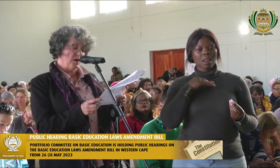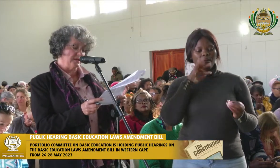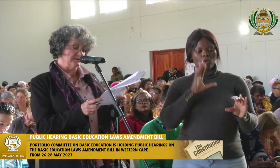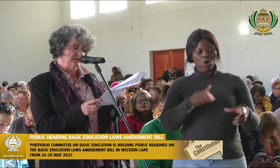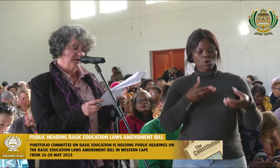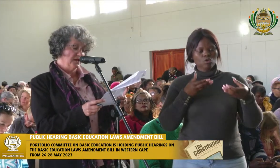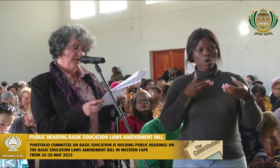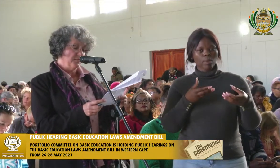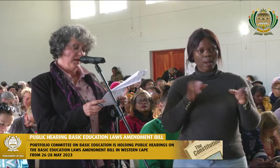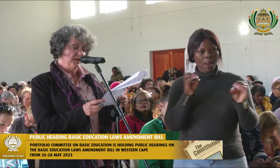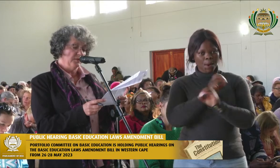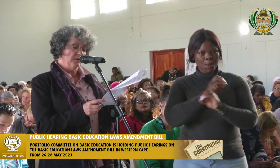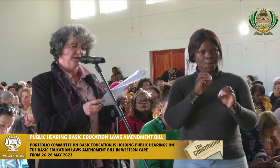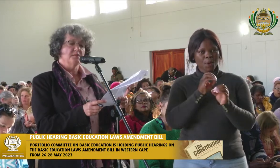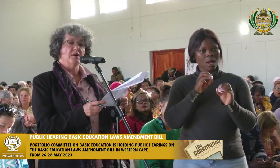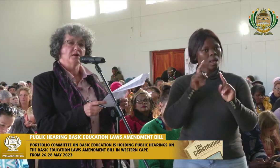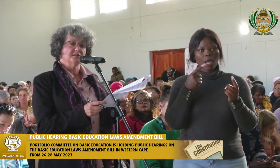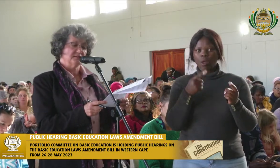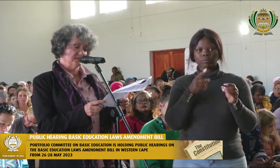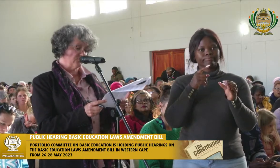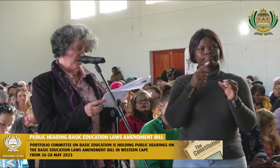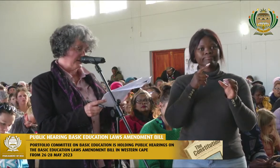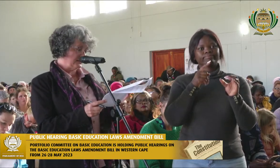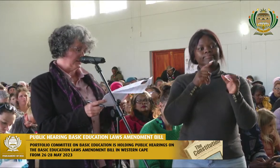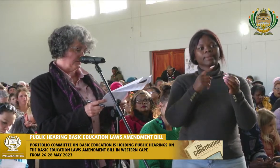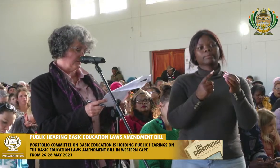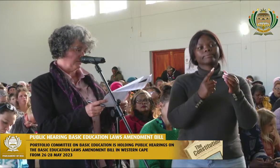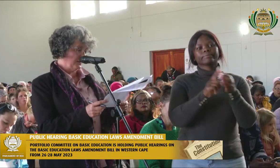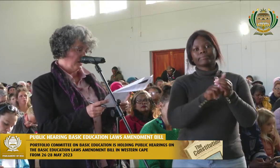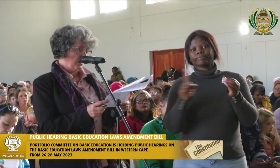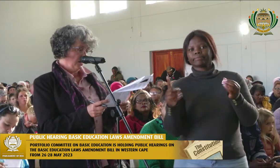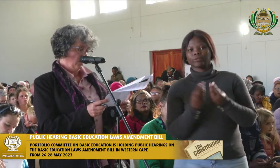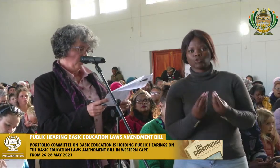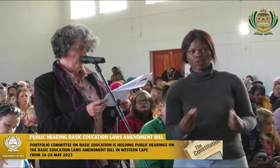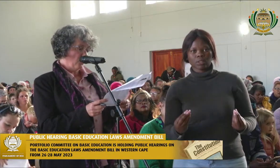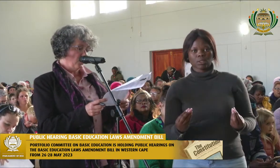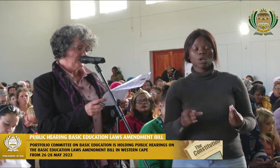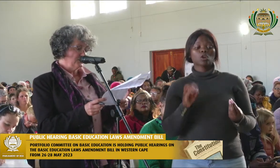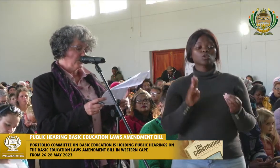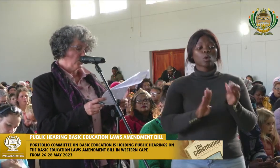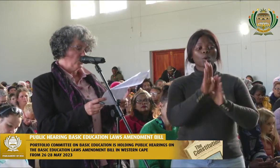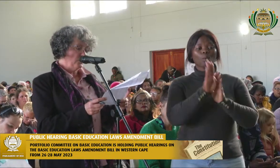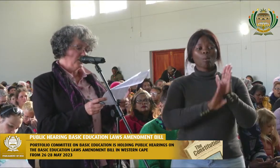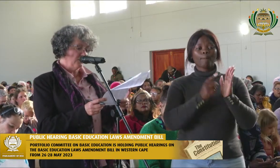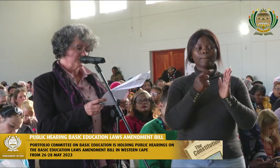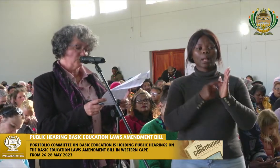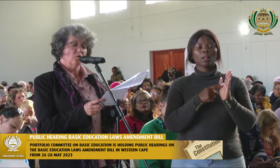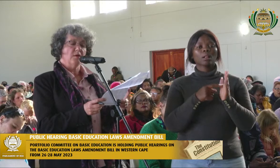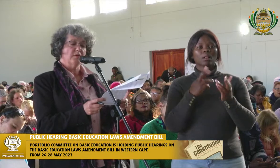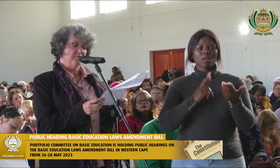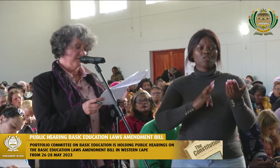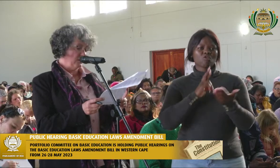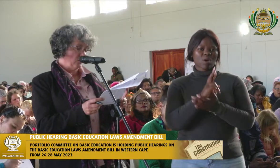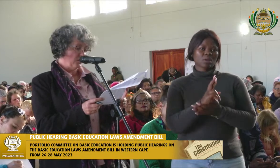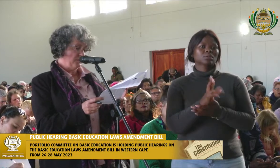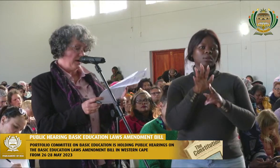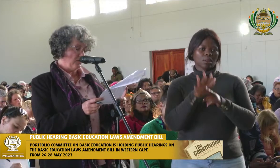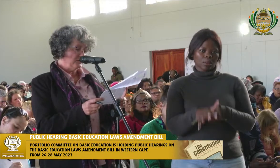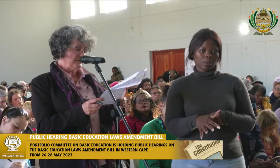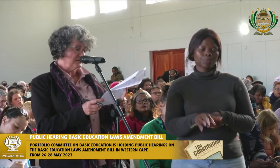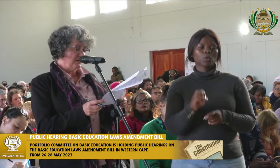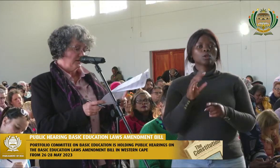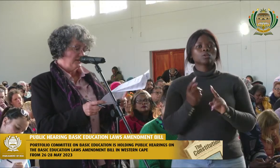documentation required. The Bella Bill undermines this right. With regards to the curbing of school governing